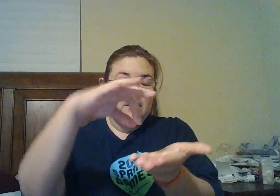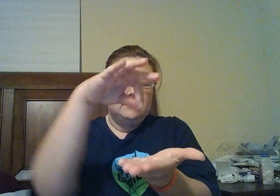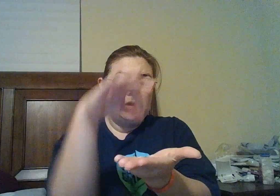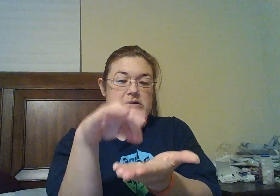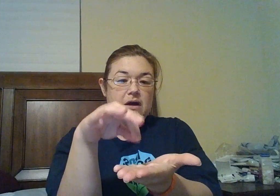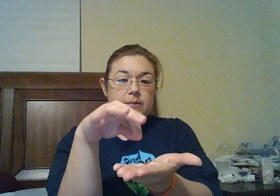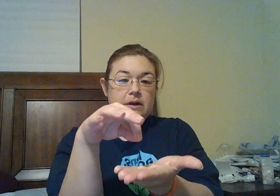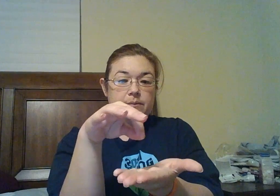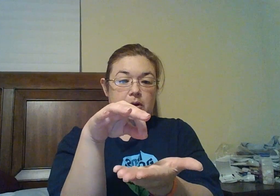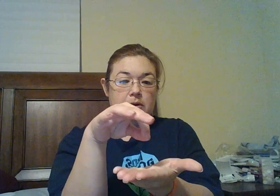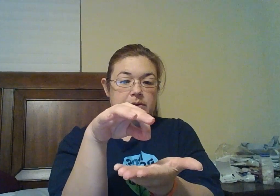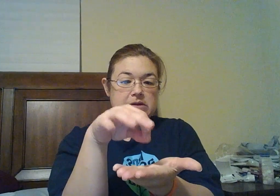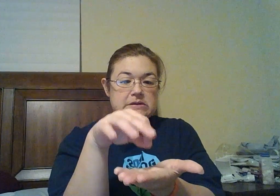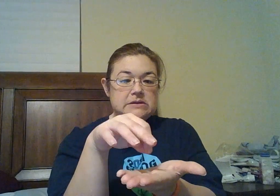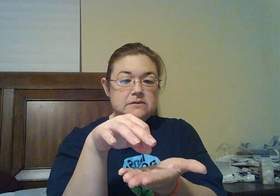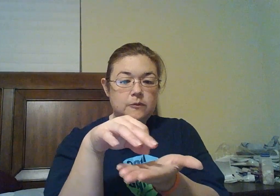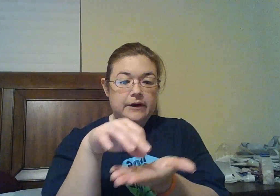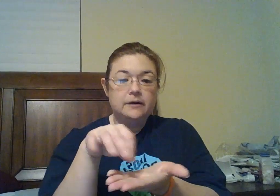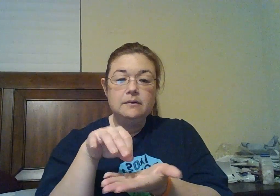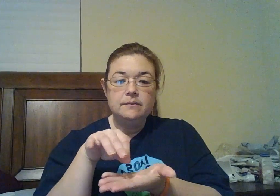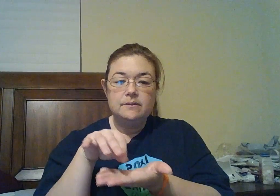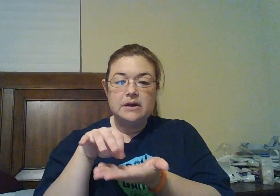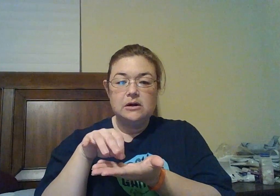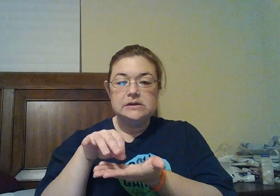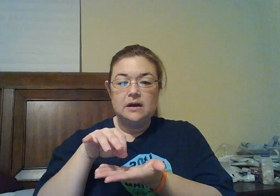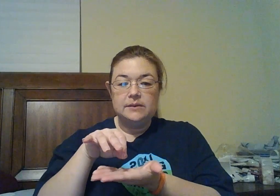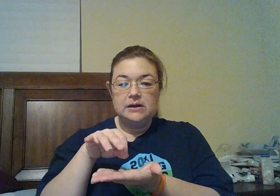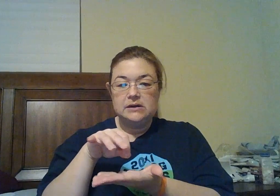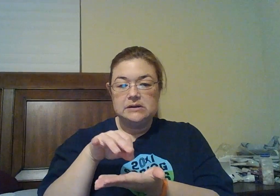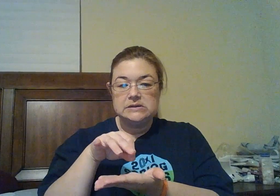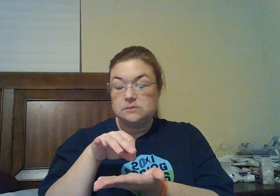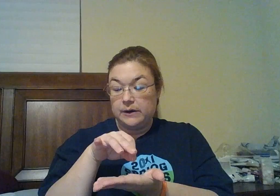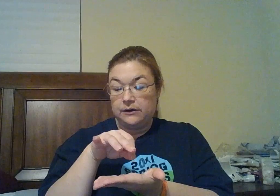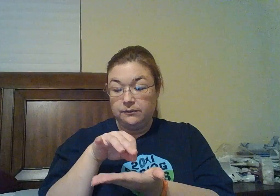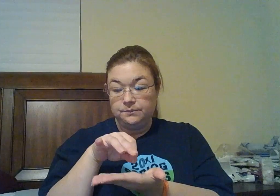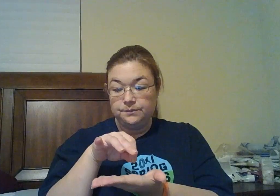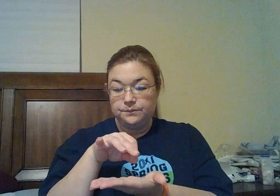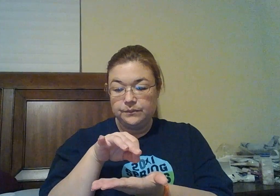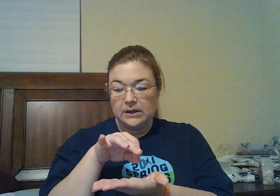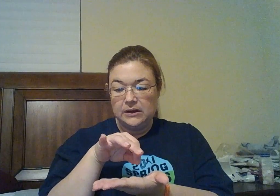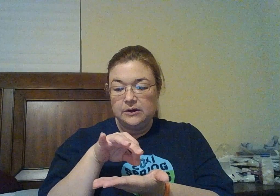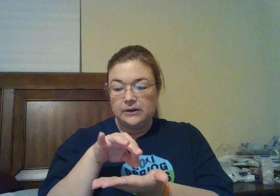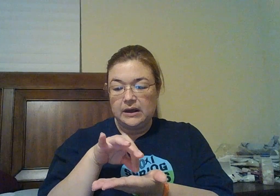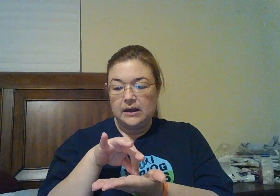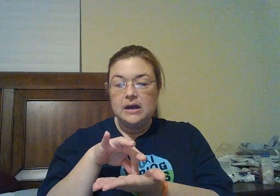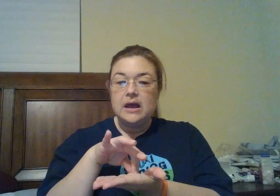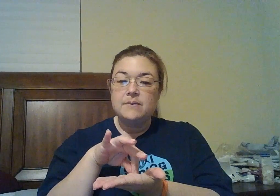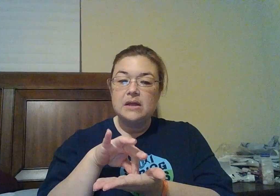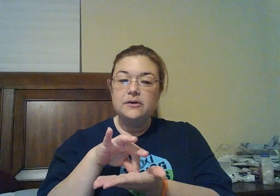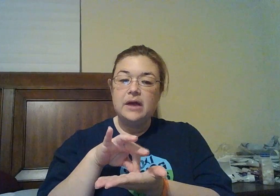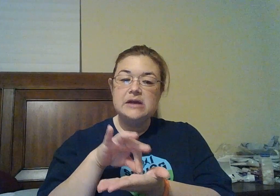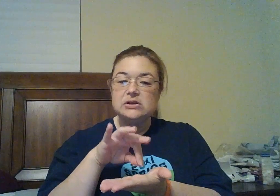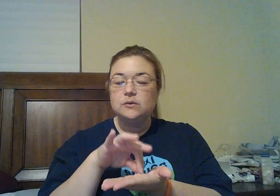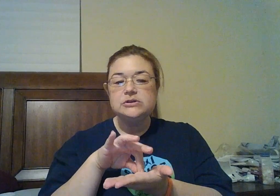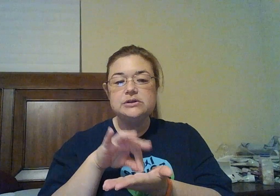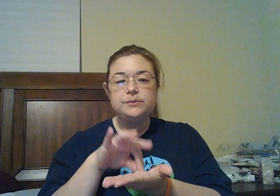My dominant palm is where? My non-dominant is where? Okay. And my location, I want you to put